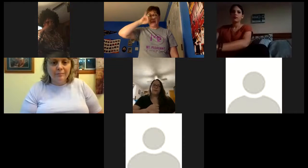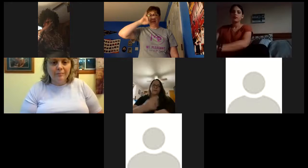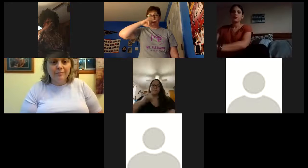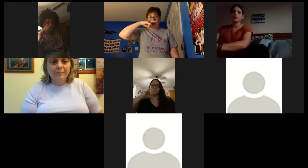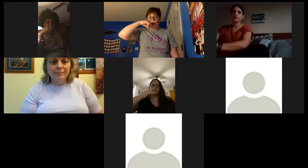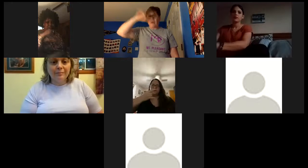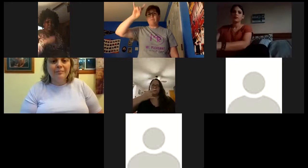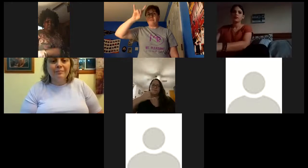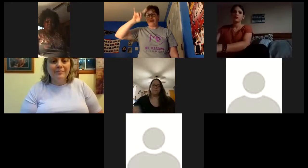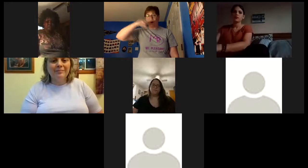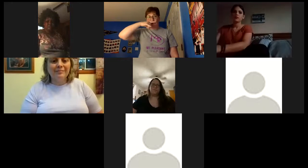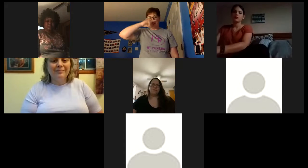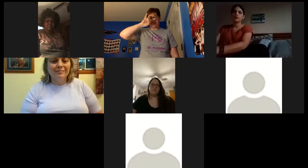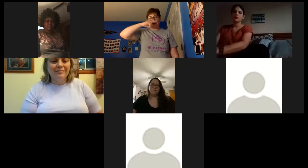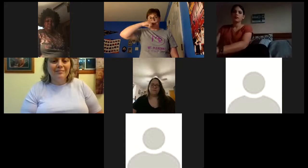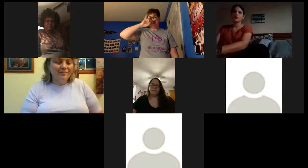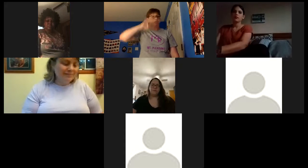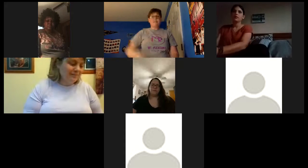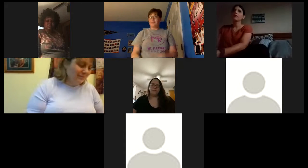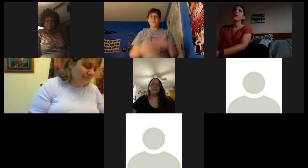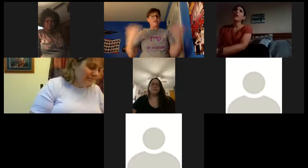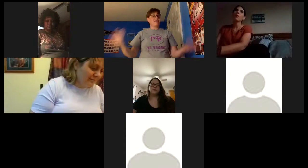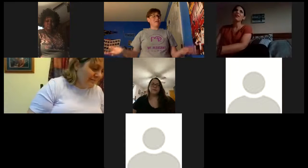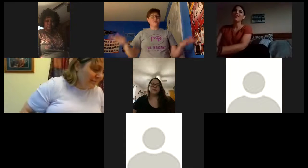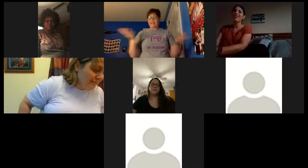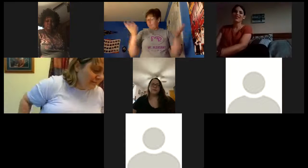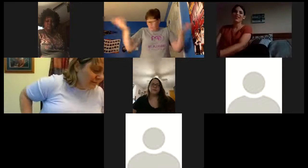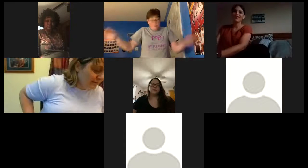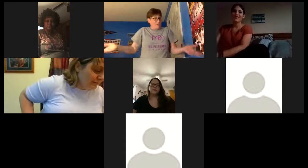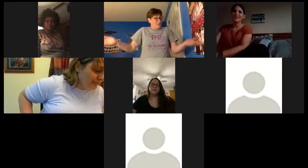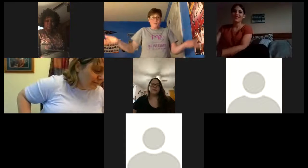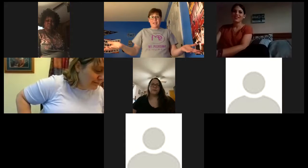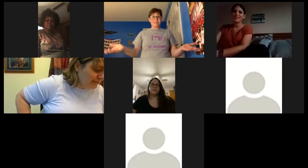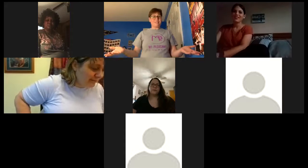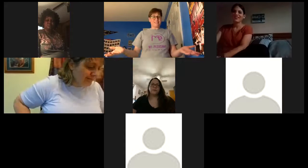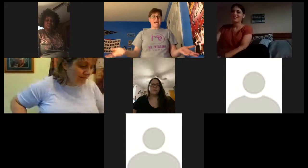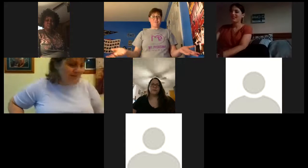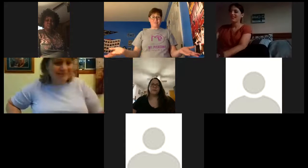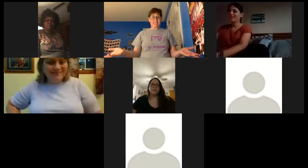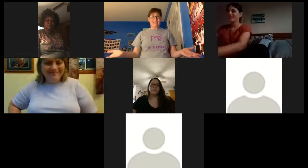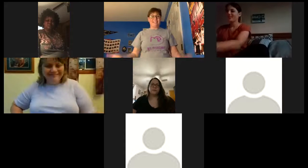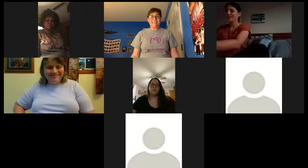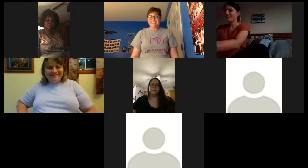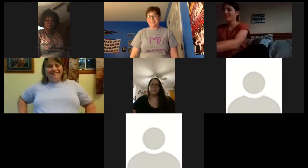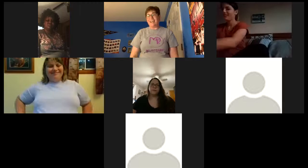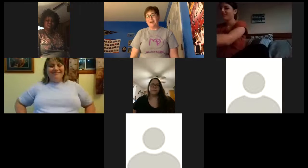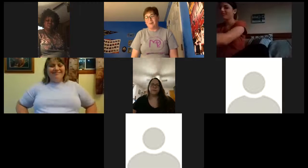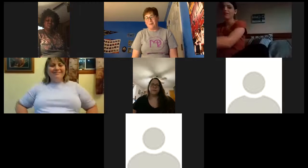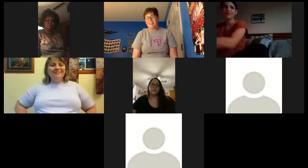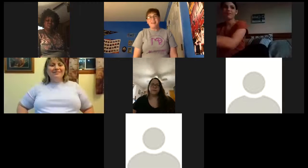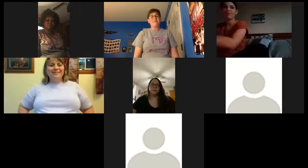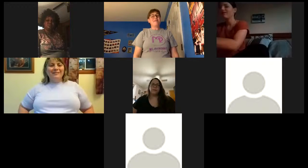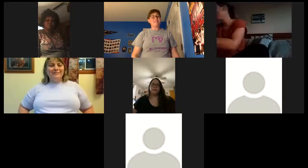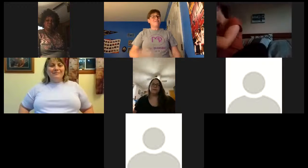time, having to wipe their nose. So someone thought that, I guess, would be a cute way to do the sign for kid.